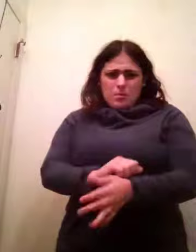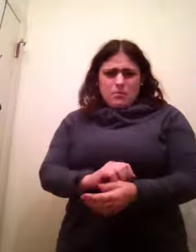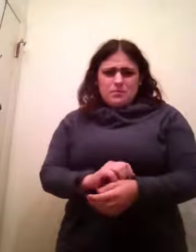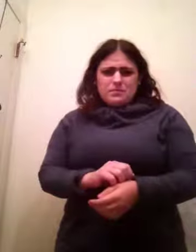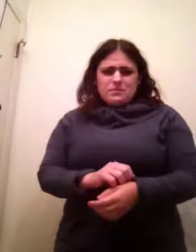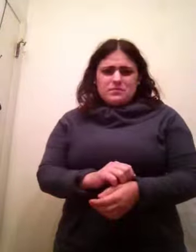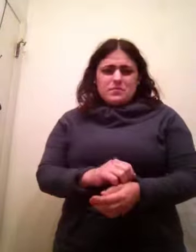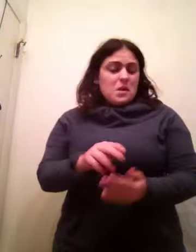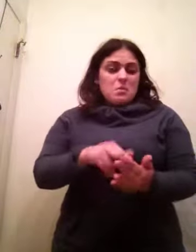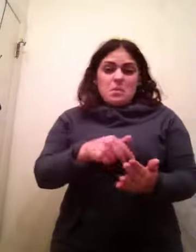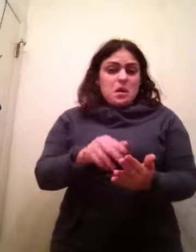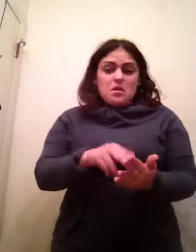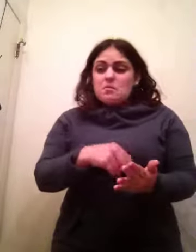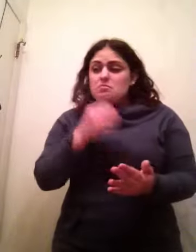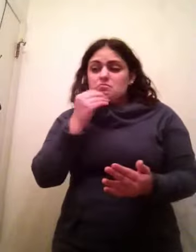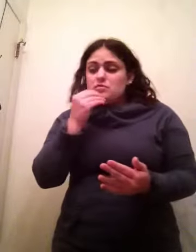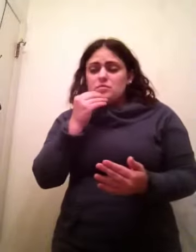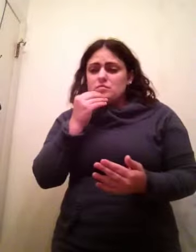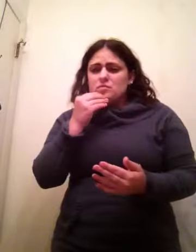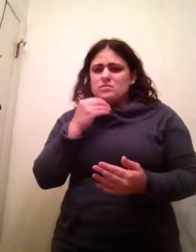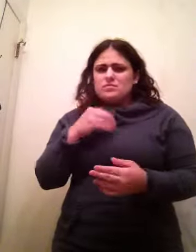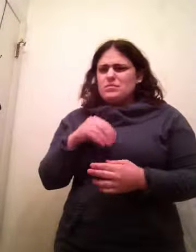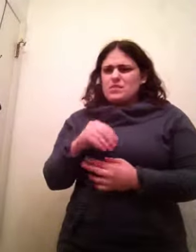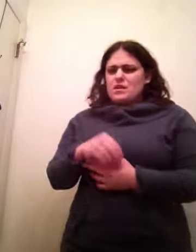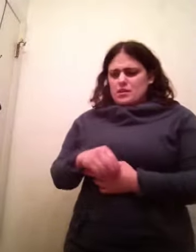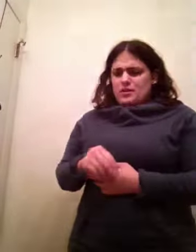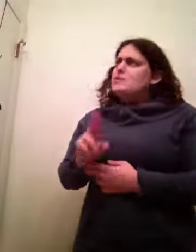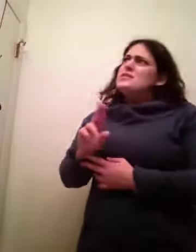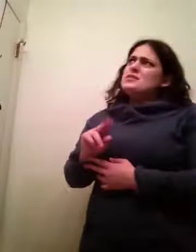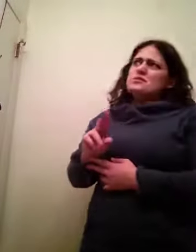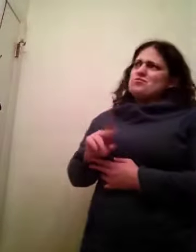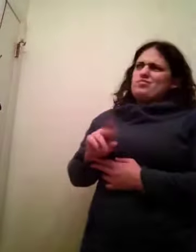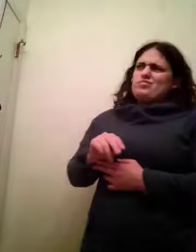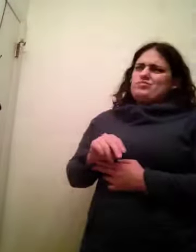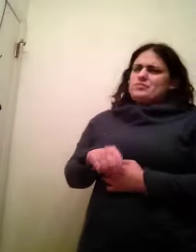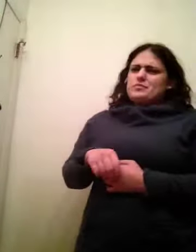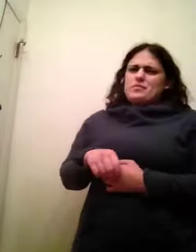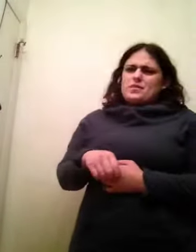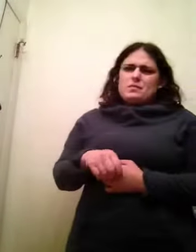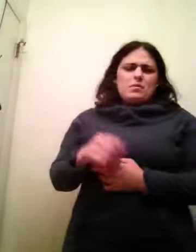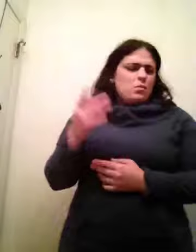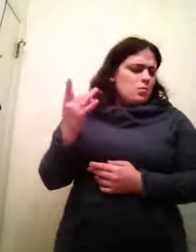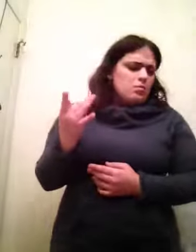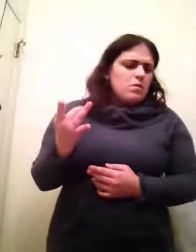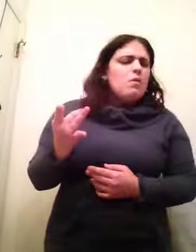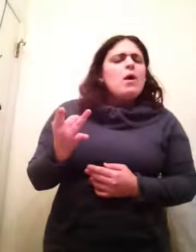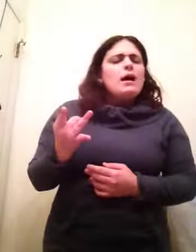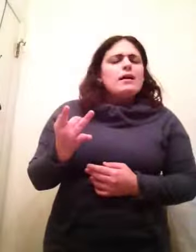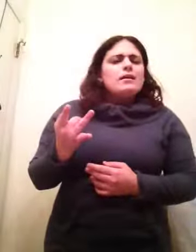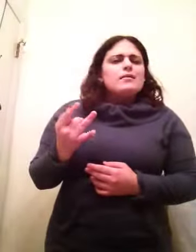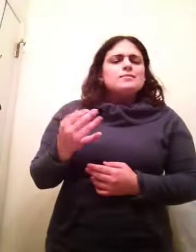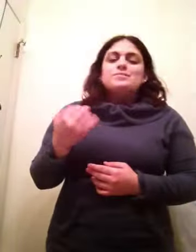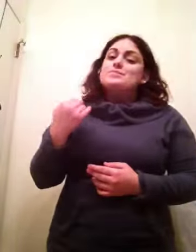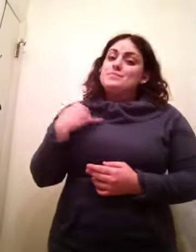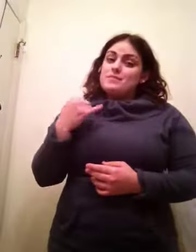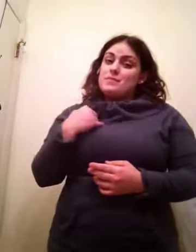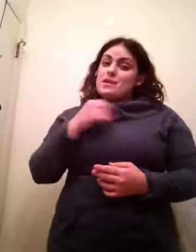Why? Why didn't they have to do this? Kurt? They all had it on the farm. They had it. Plantation was almost like a small